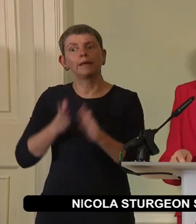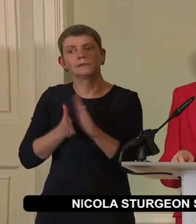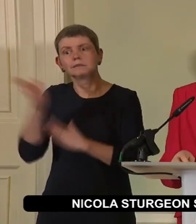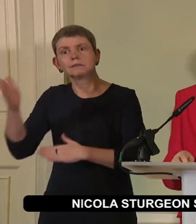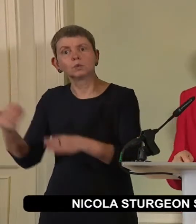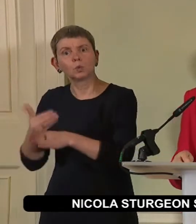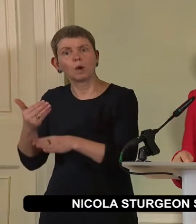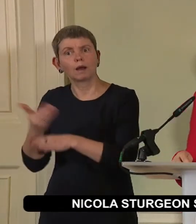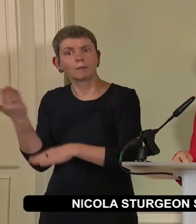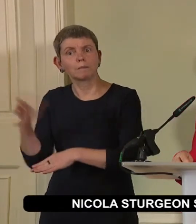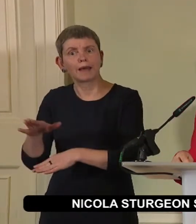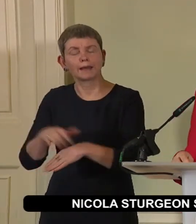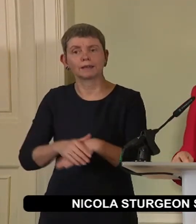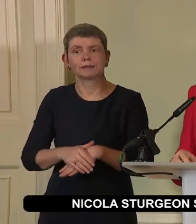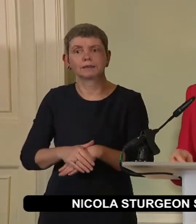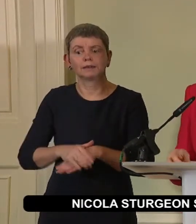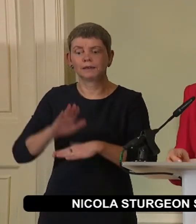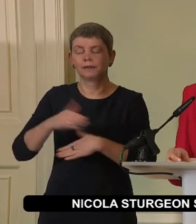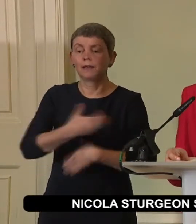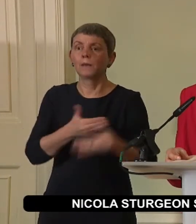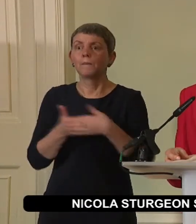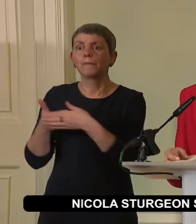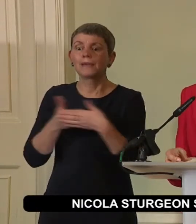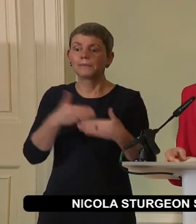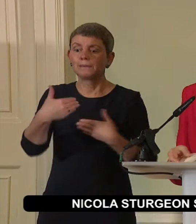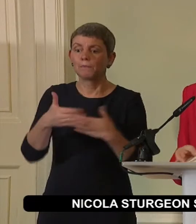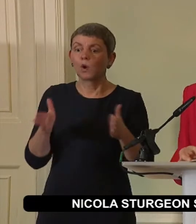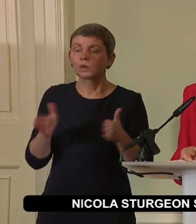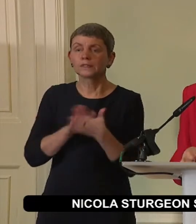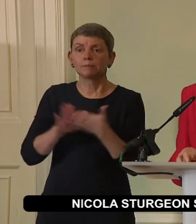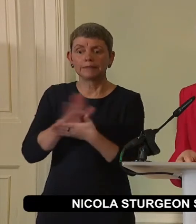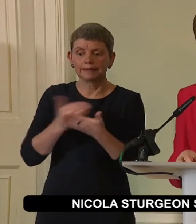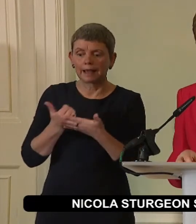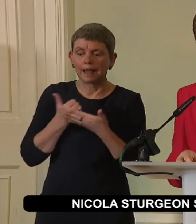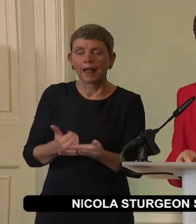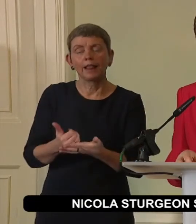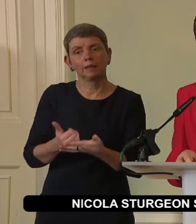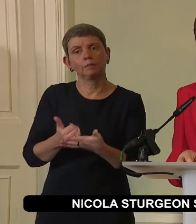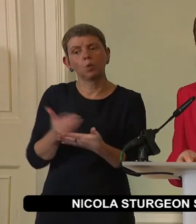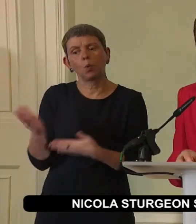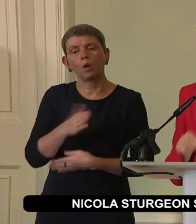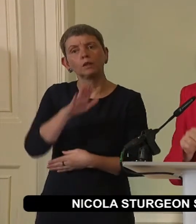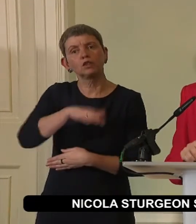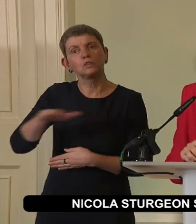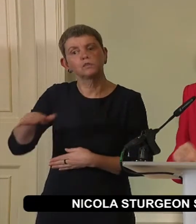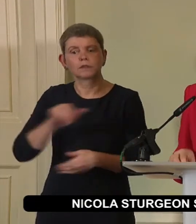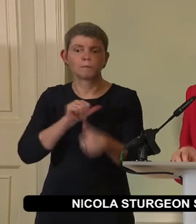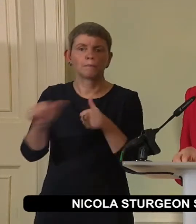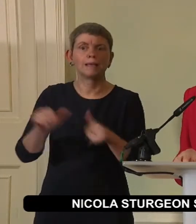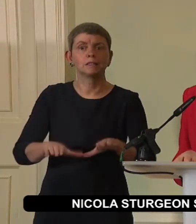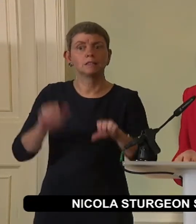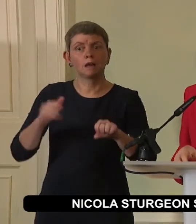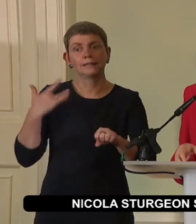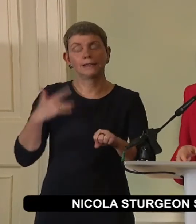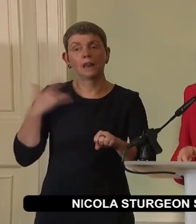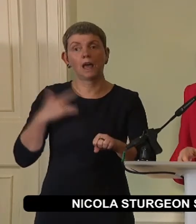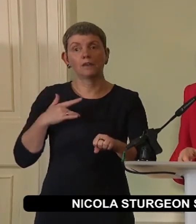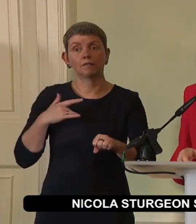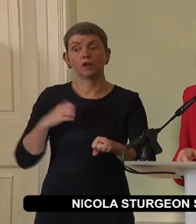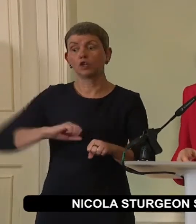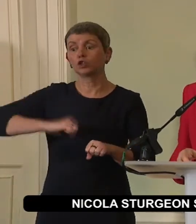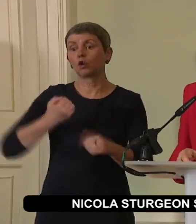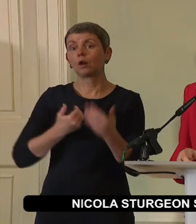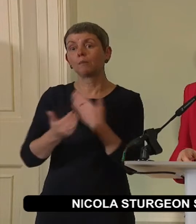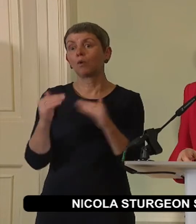our aspiration that every child should have the best start in life. Scotland is fairer today than it was